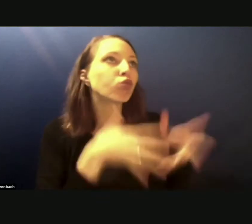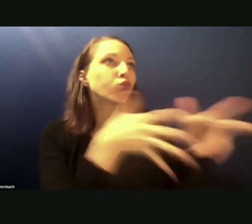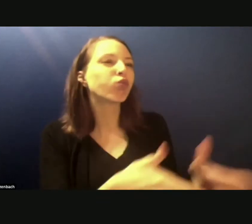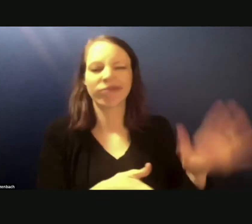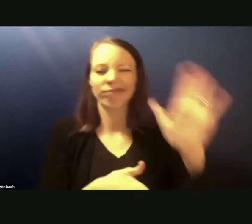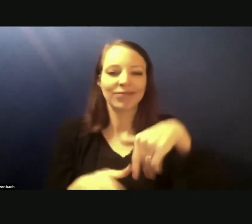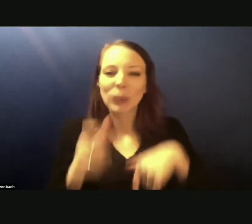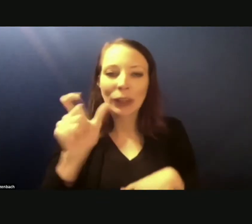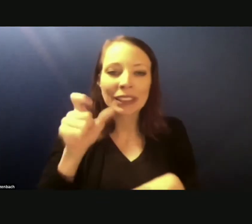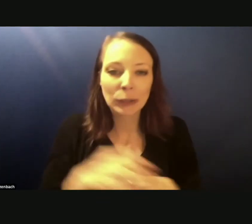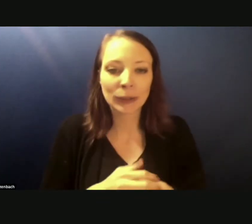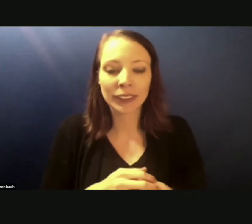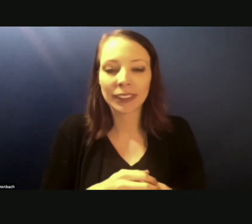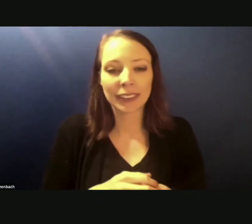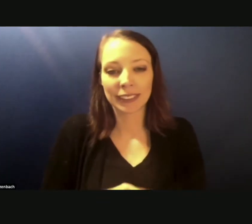you want to relax with this.